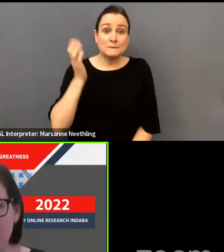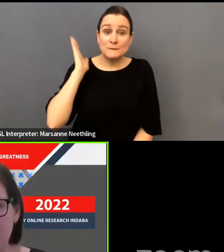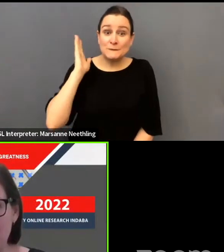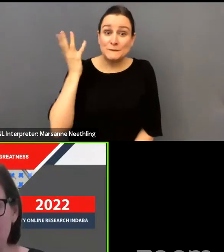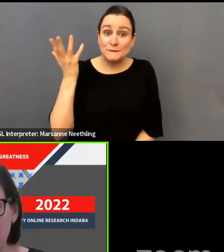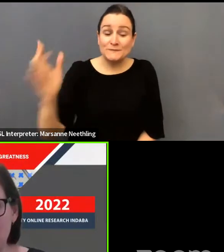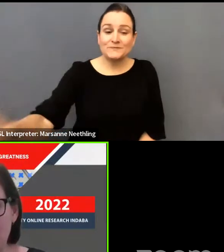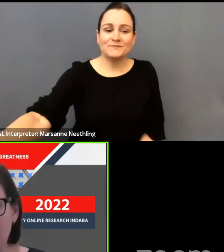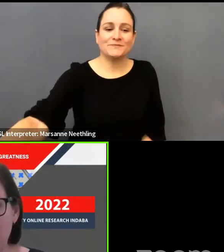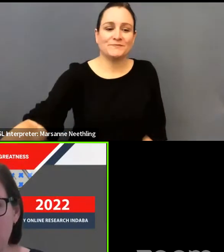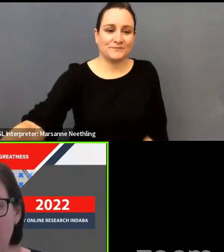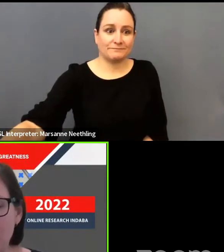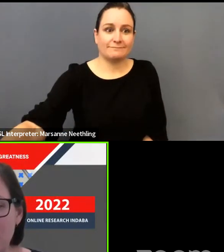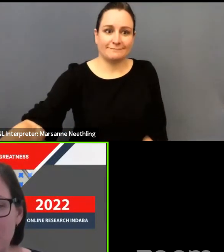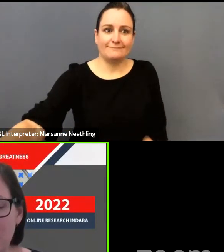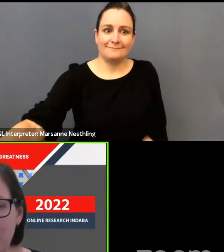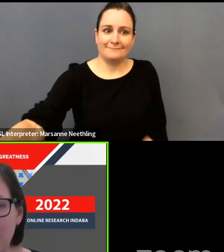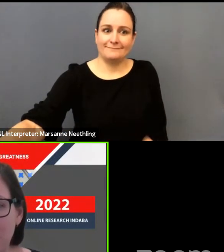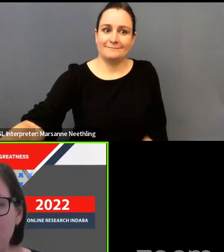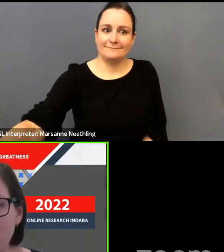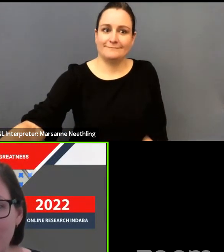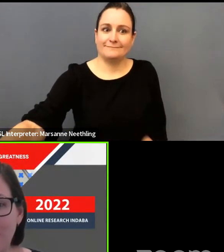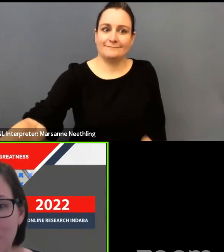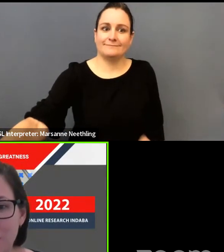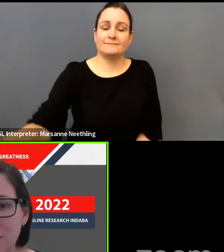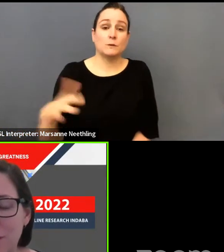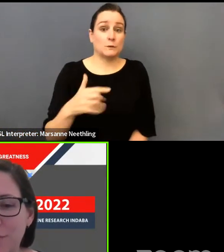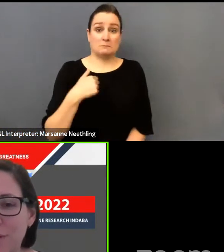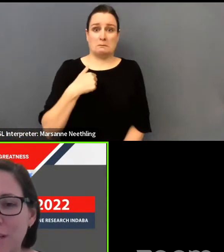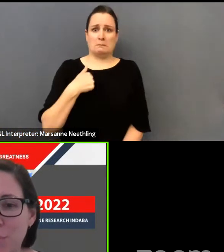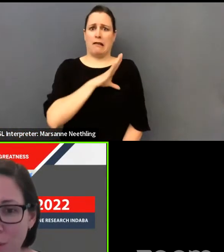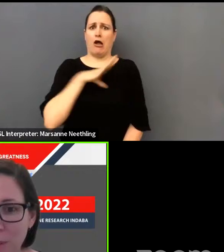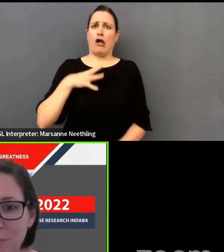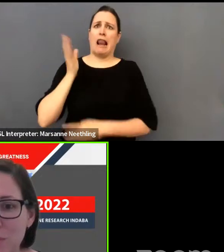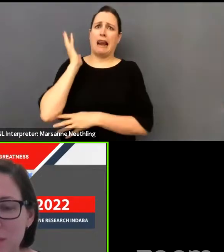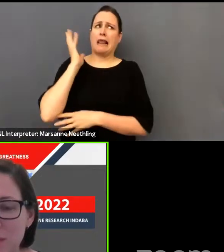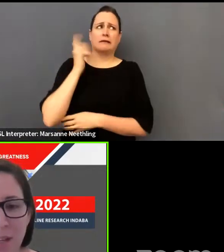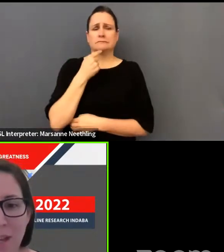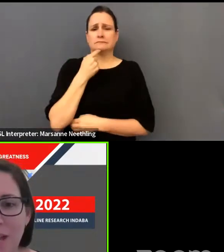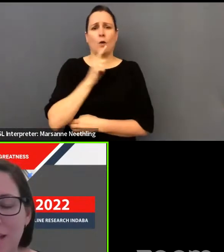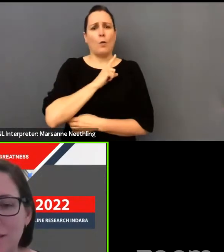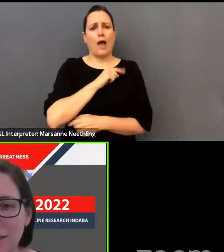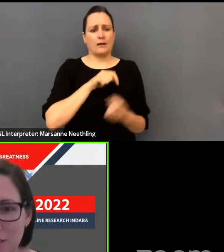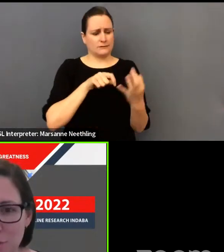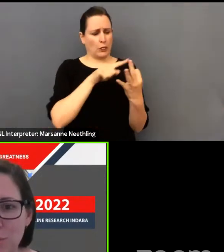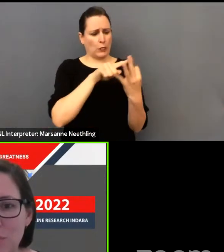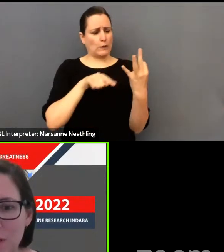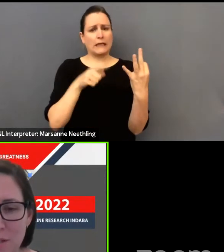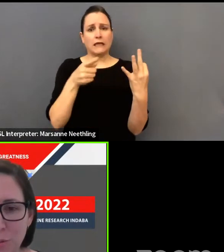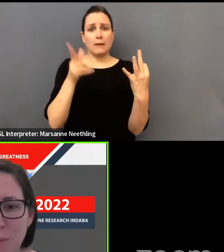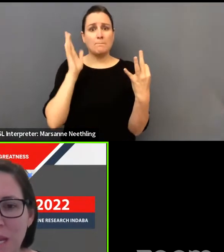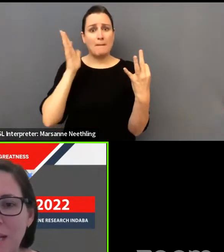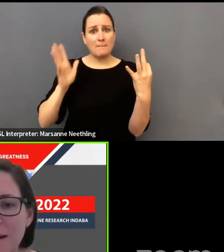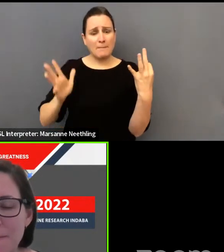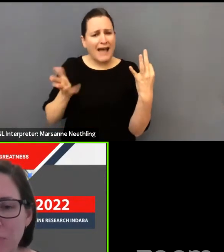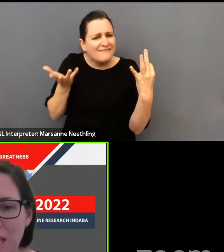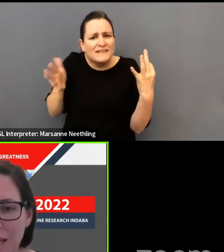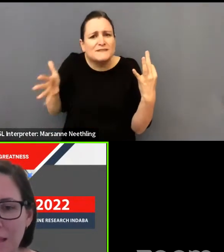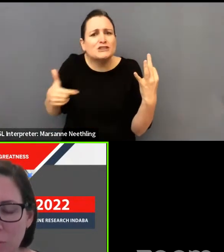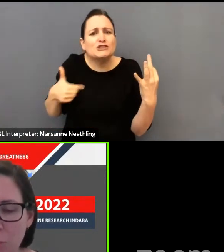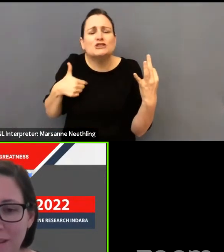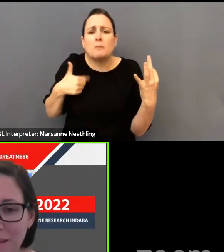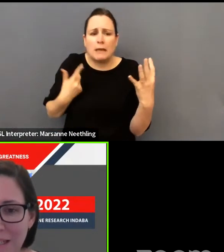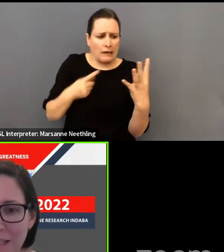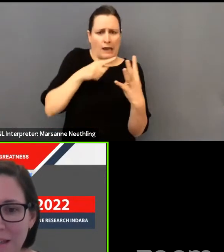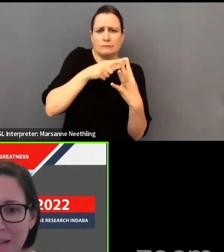long because my fellow panelists have covered the wide gamut of problems and issues that still remain. And